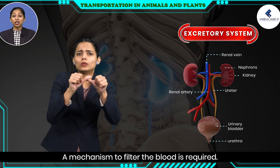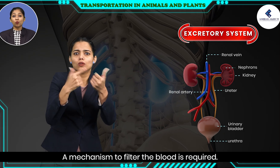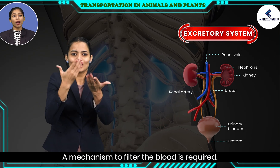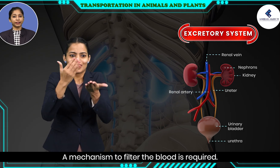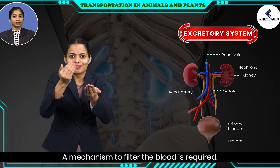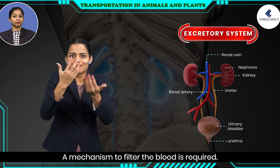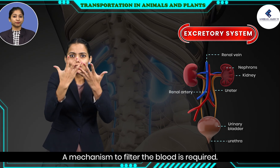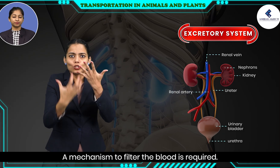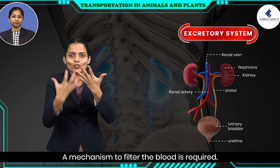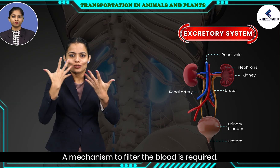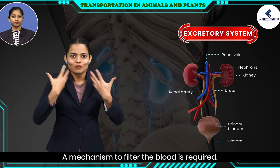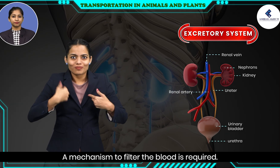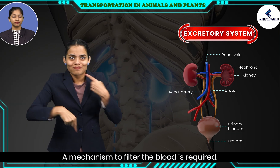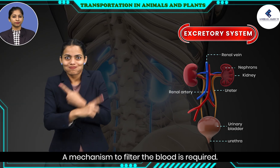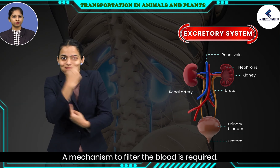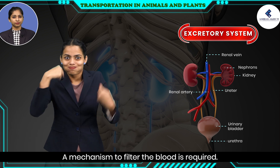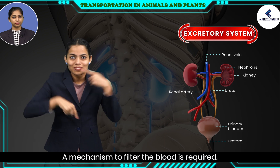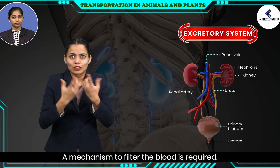is required.